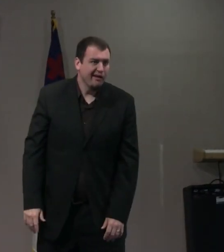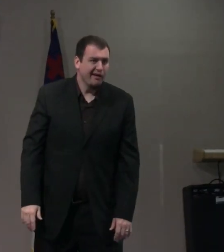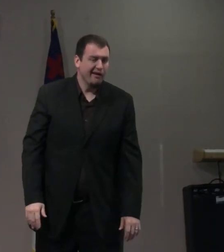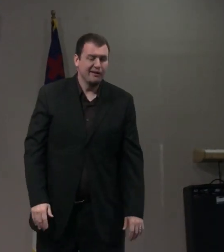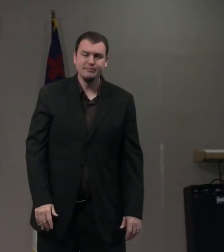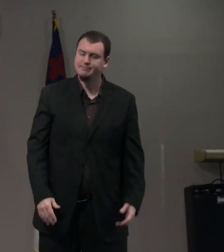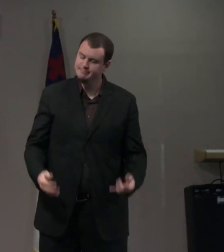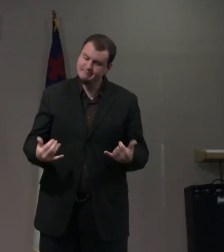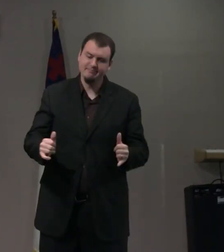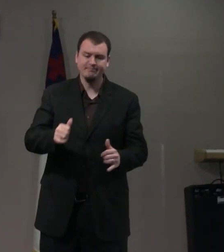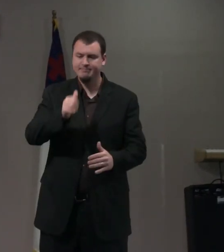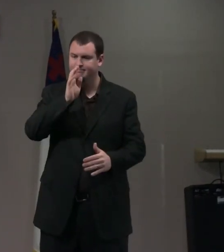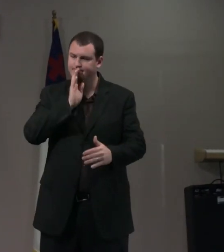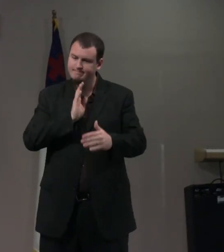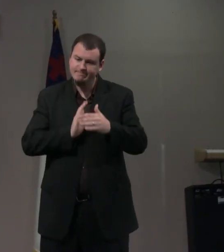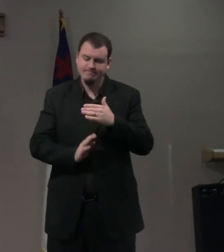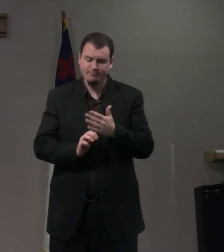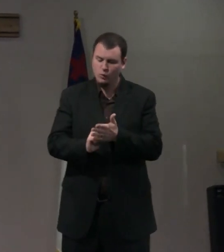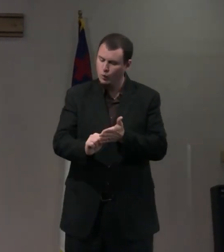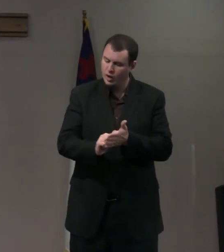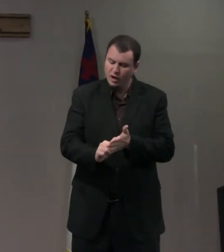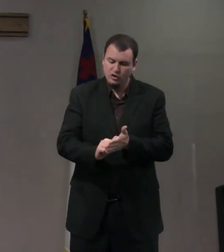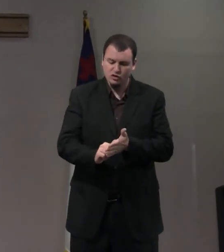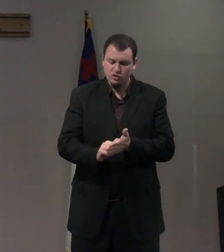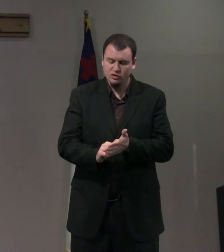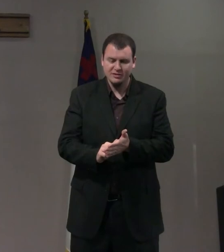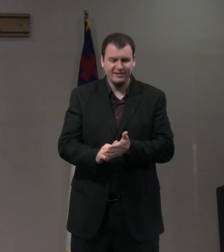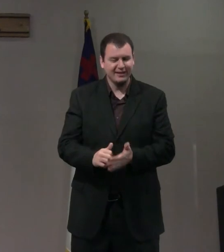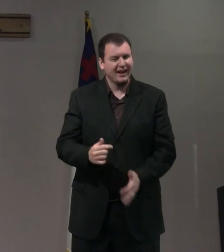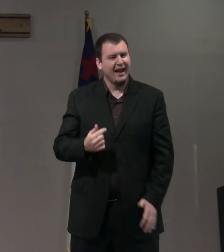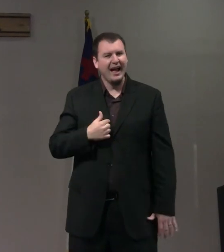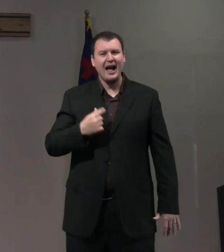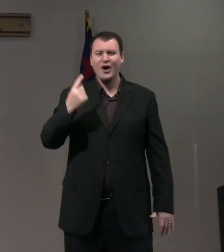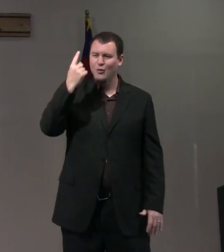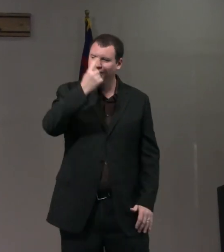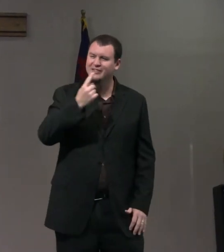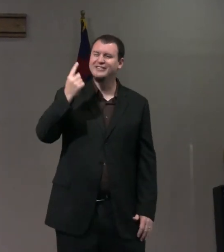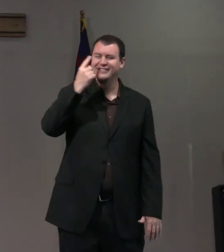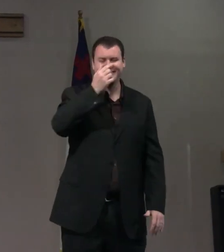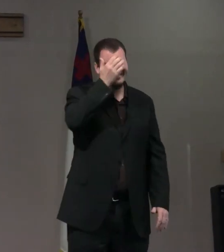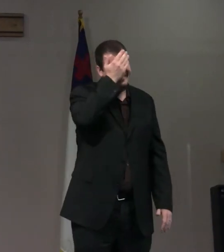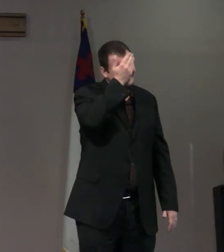would happen. But he humbled himself and washed Judas's feet.